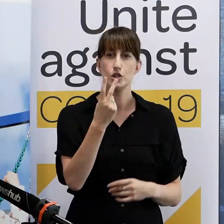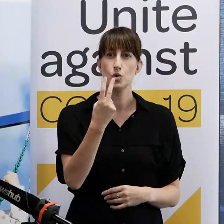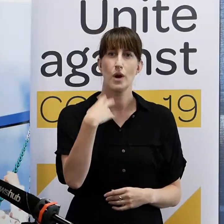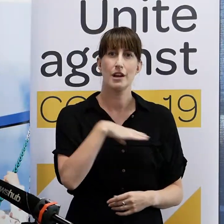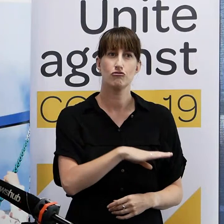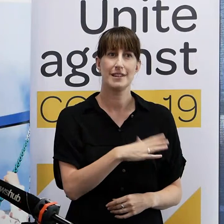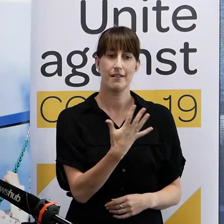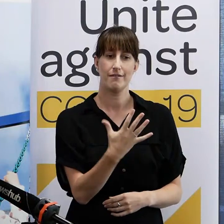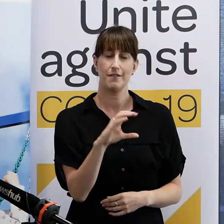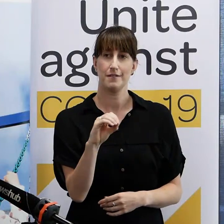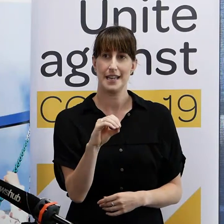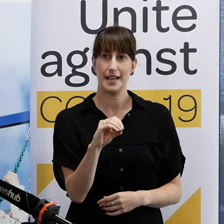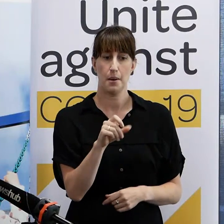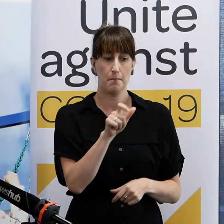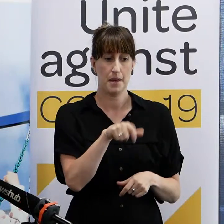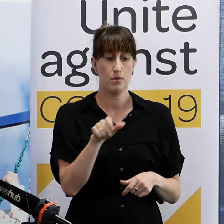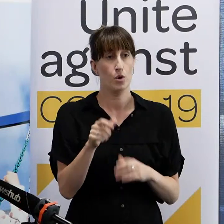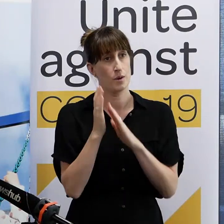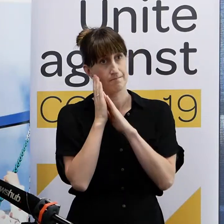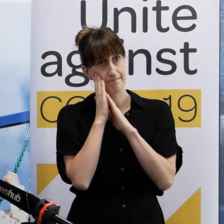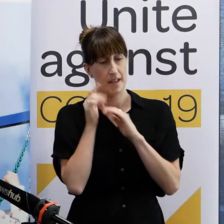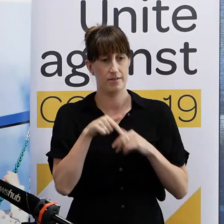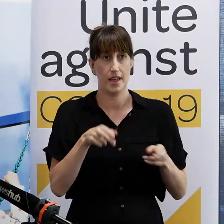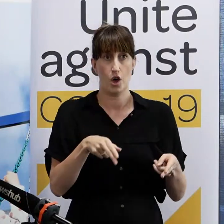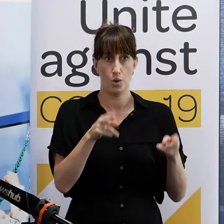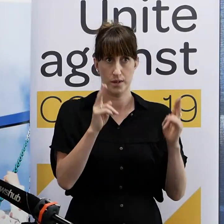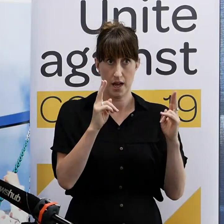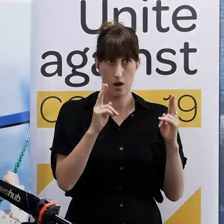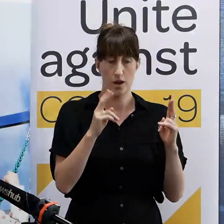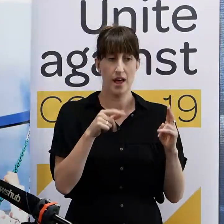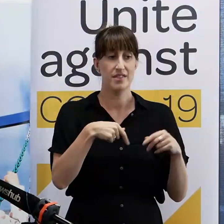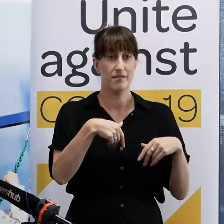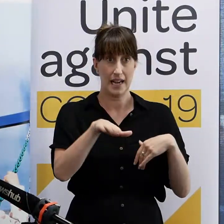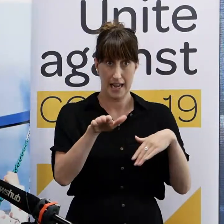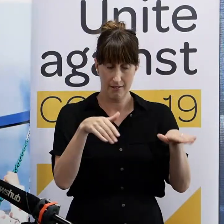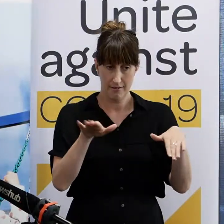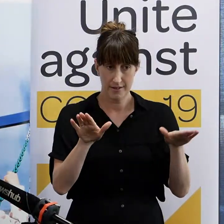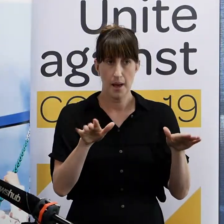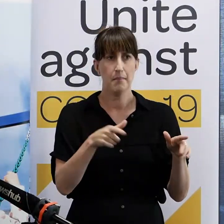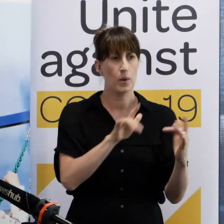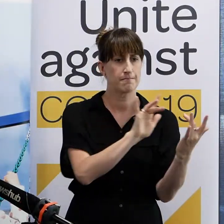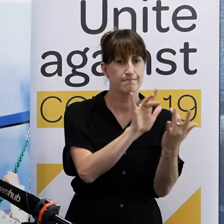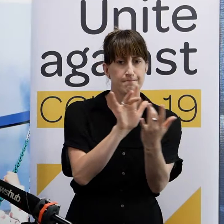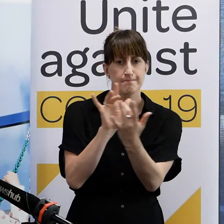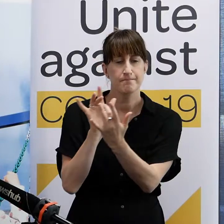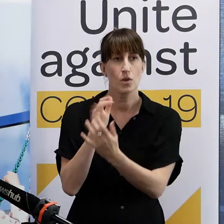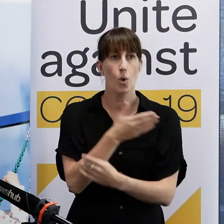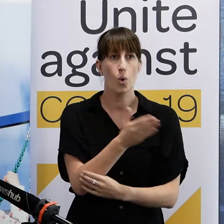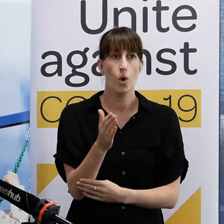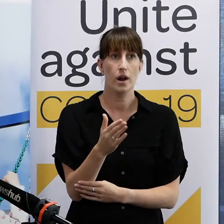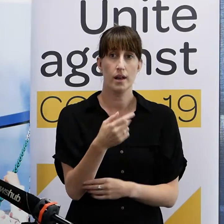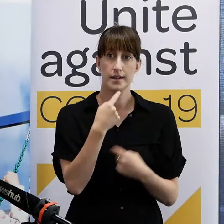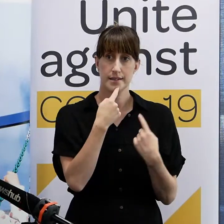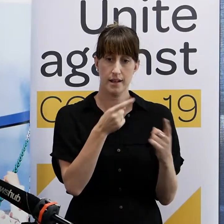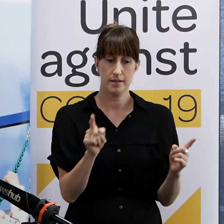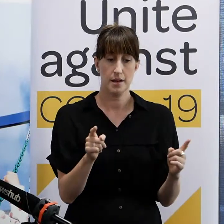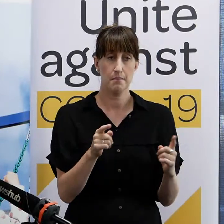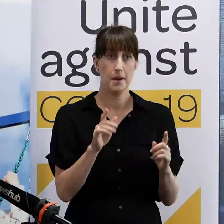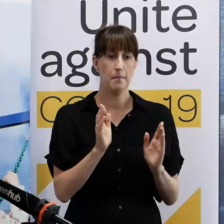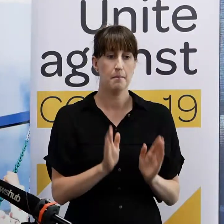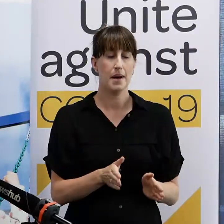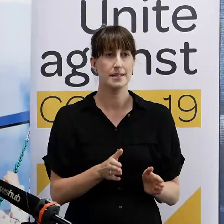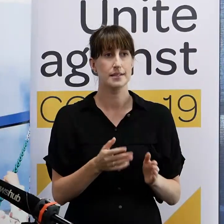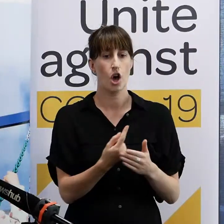left the hotel since the 10th of March and asking them to be tested and to remain isolated until that test